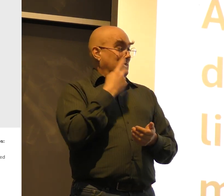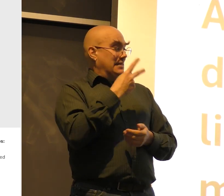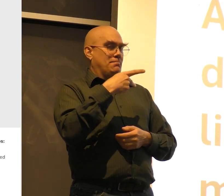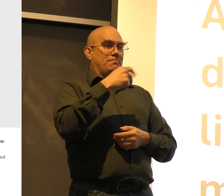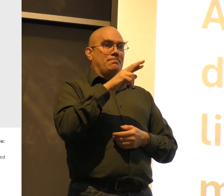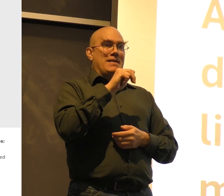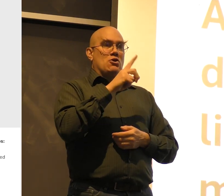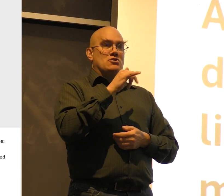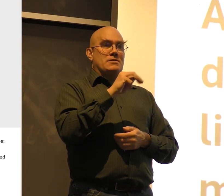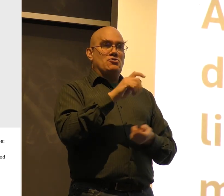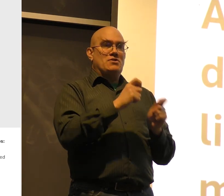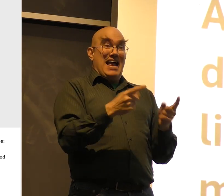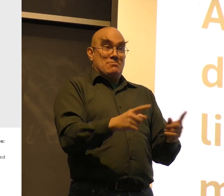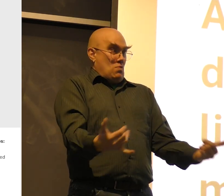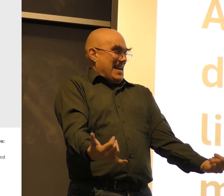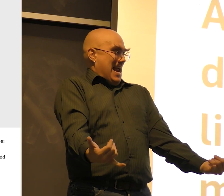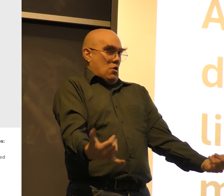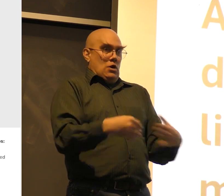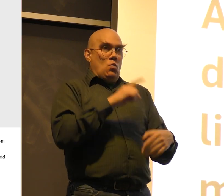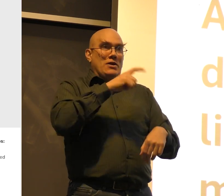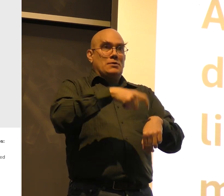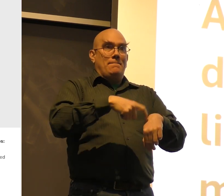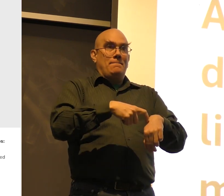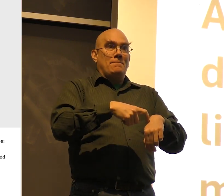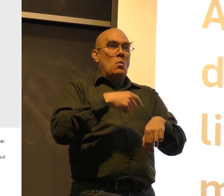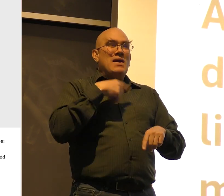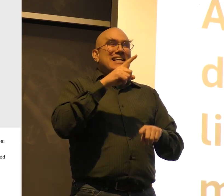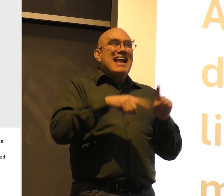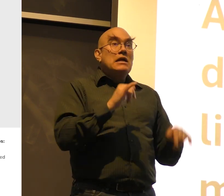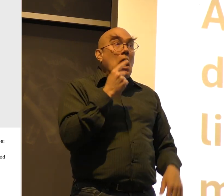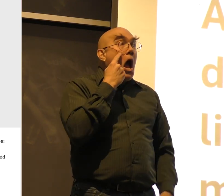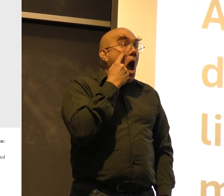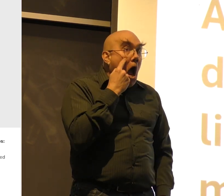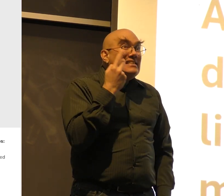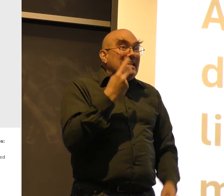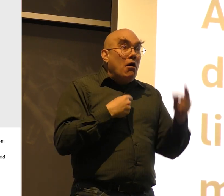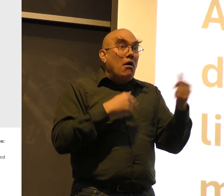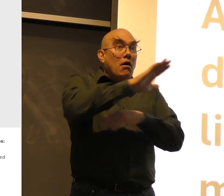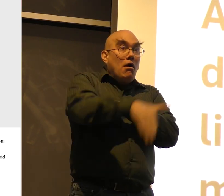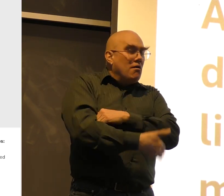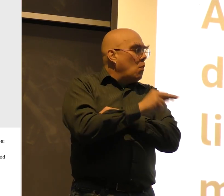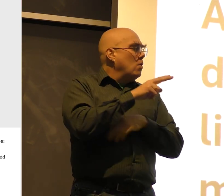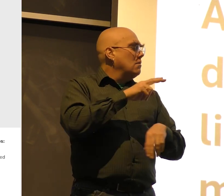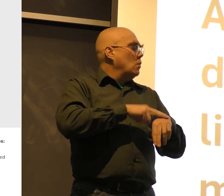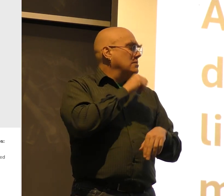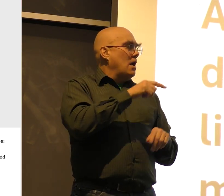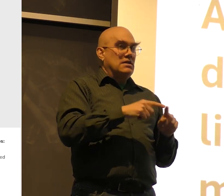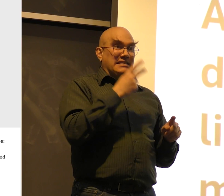the identity shift again, that paradigm shift that's happening right in front of us in real time. We can't physically see it because it